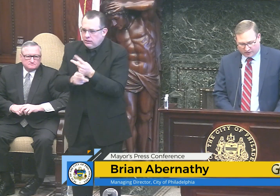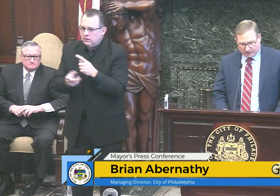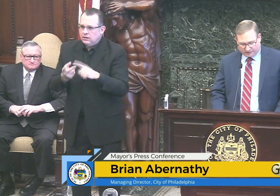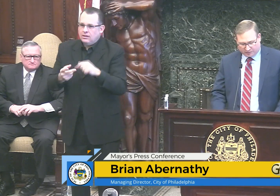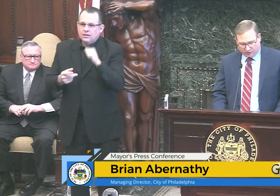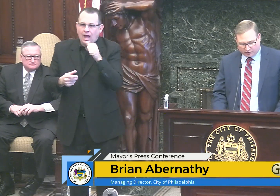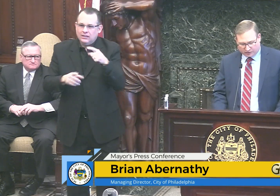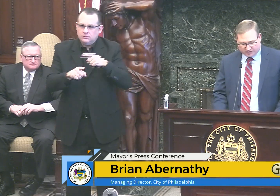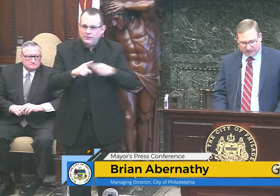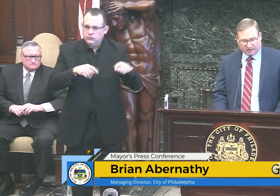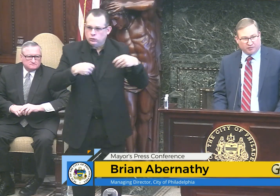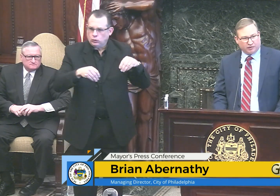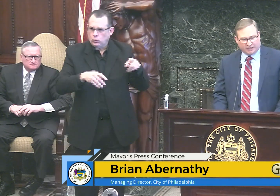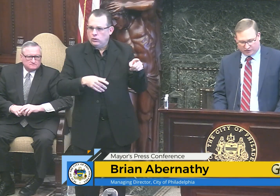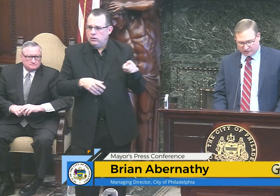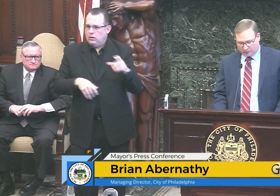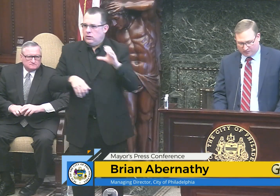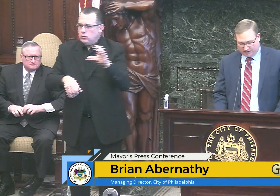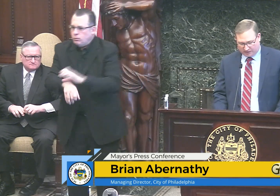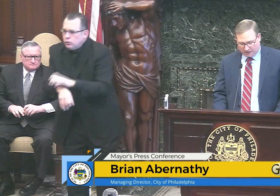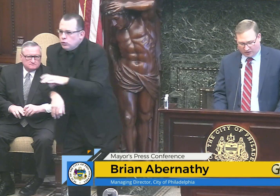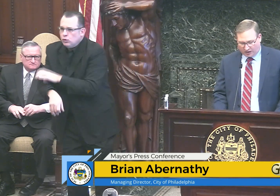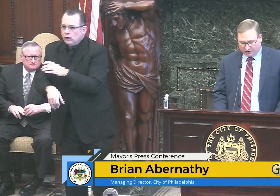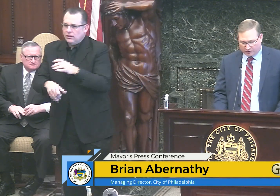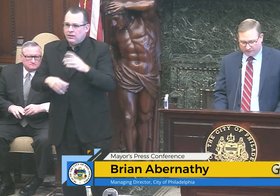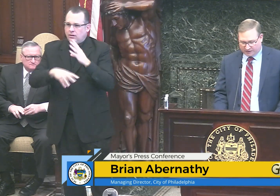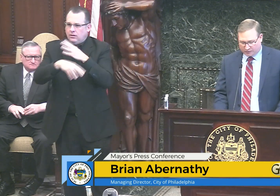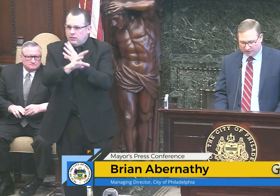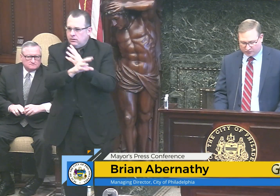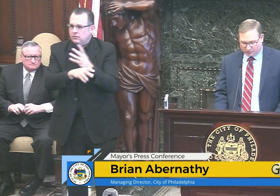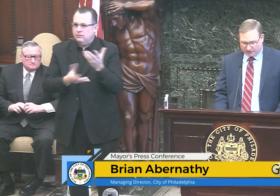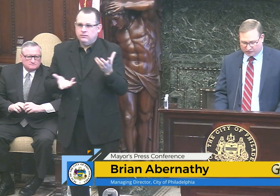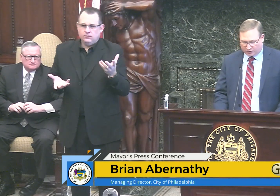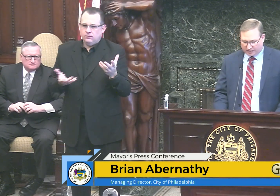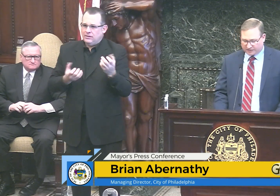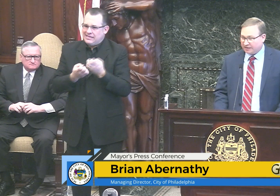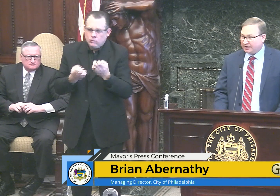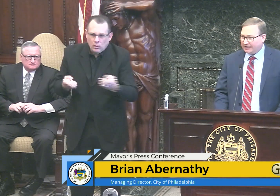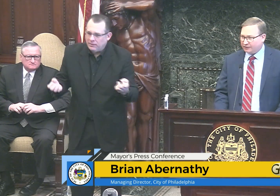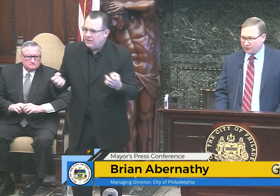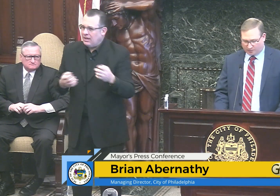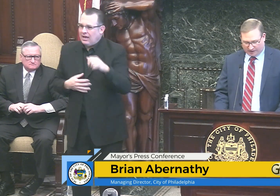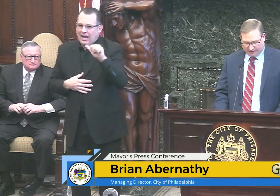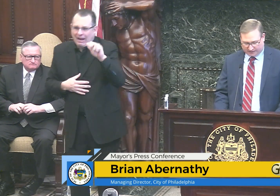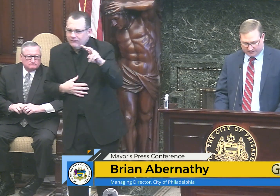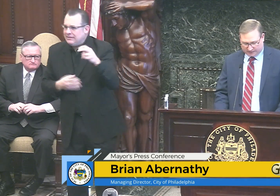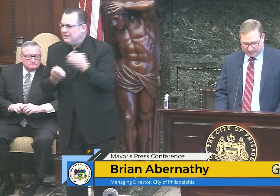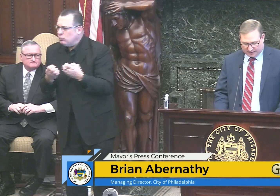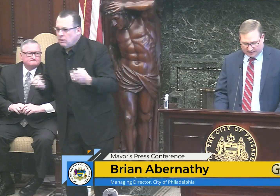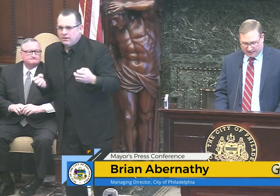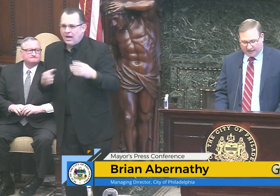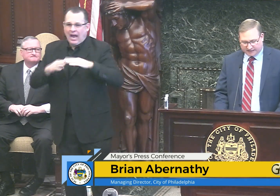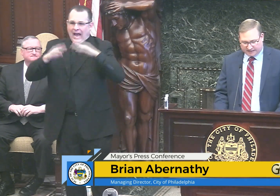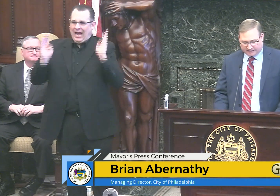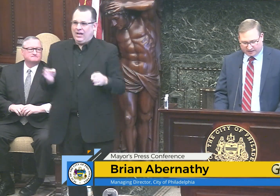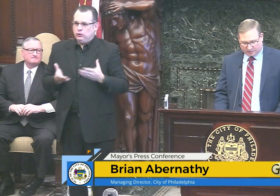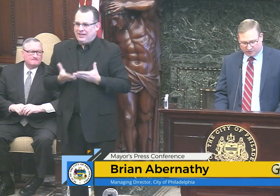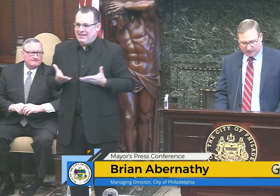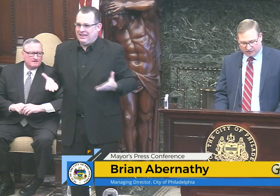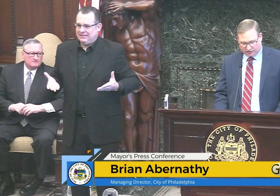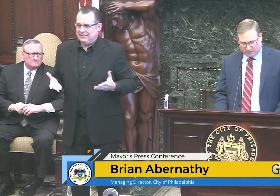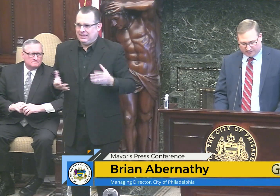stores of computers, telecommunications equipment, audio and video consumer electronics, household appliances, IT